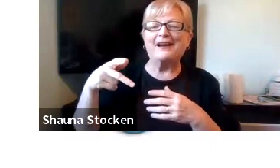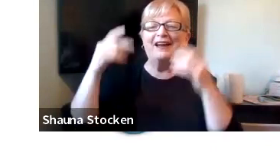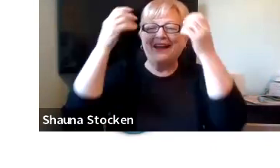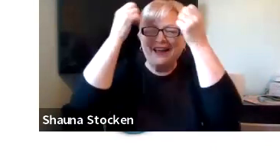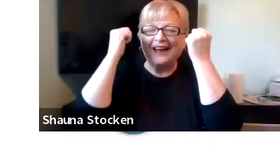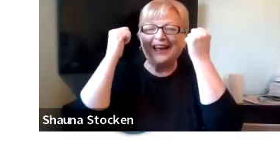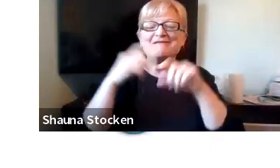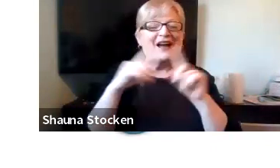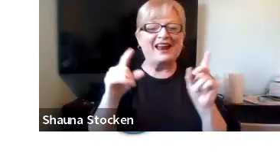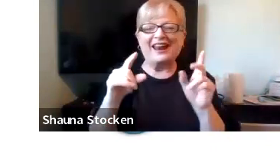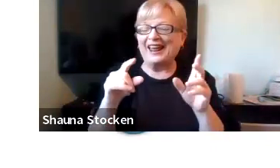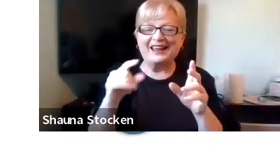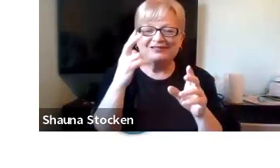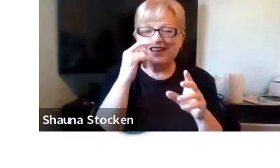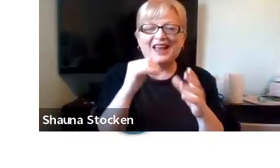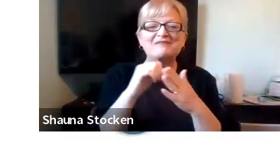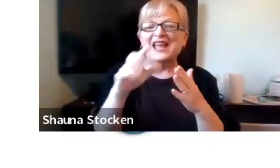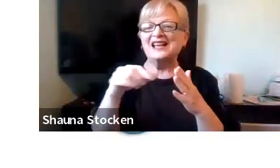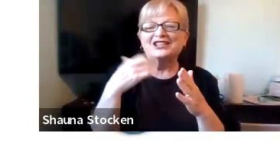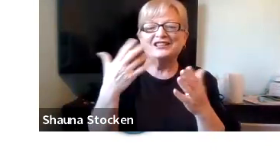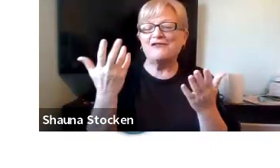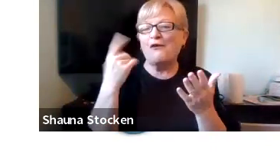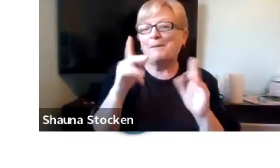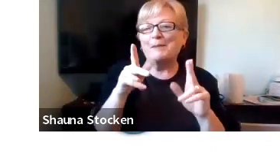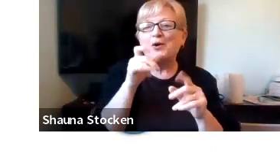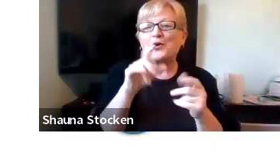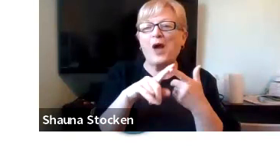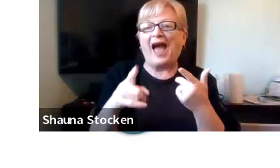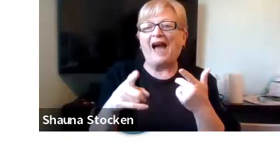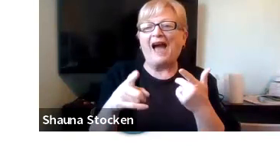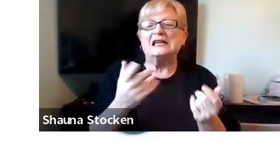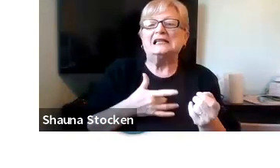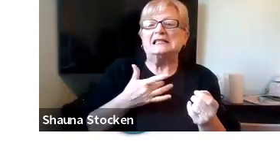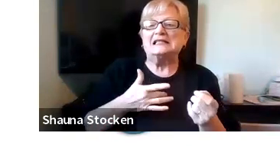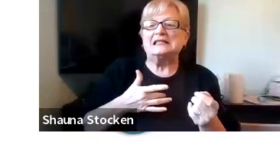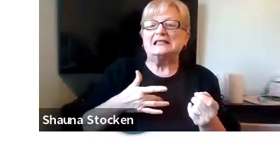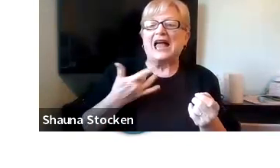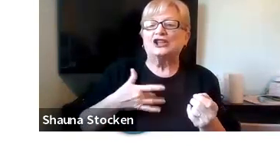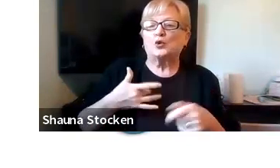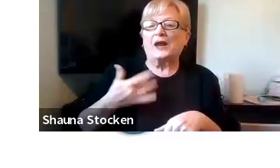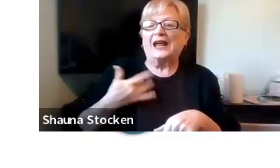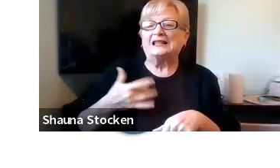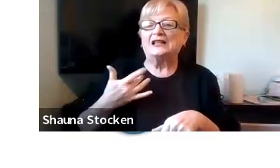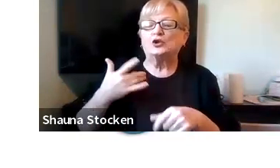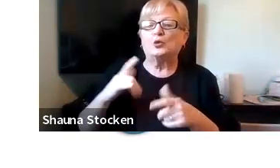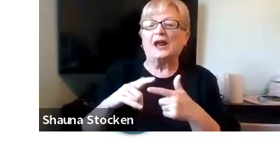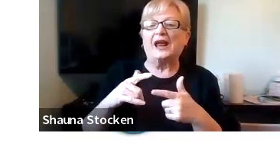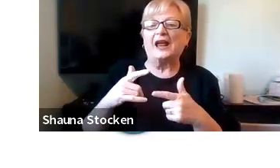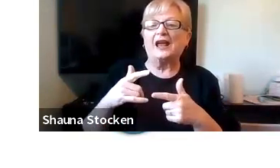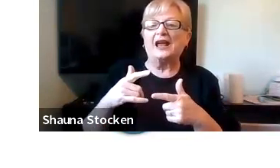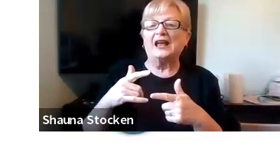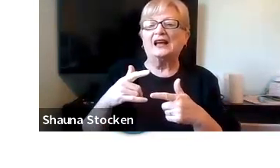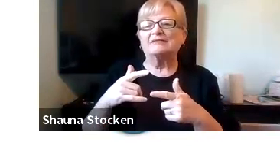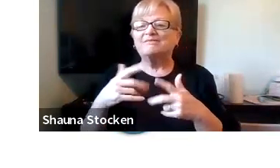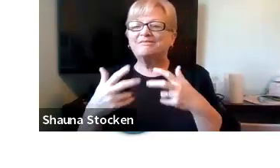it's kind of a, for folks that have sensory stuff going on, many folks